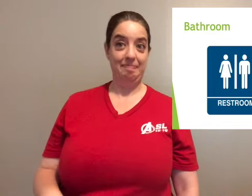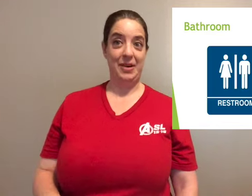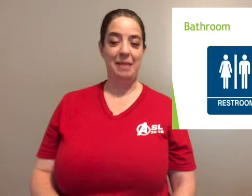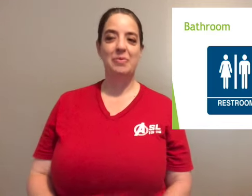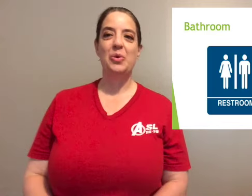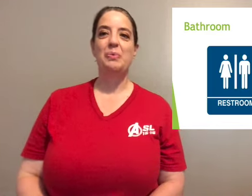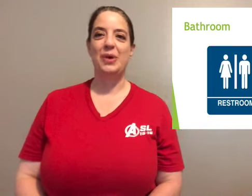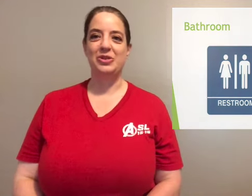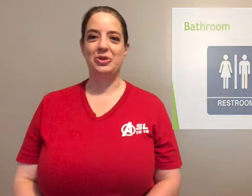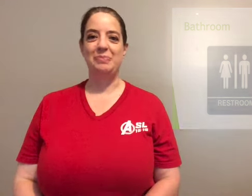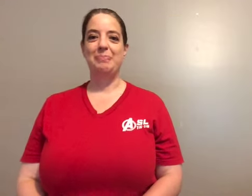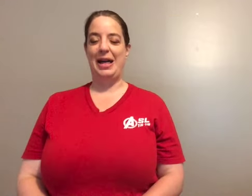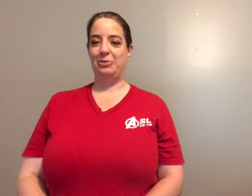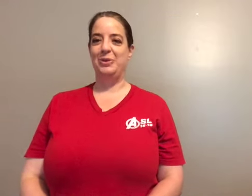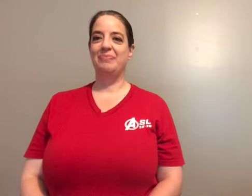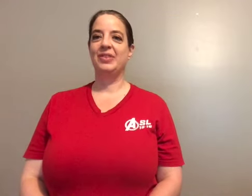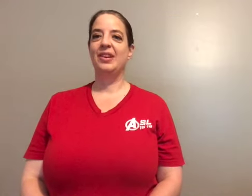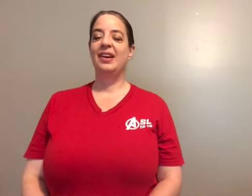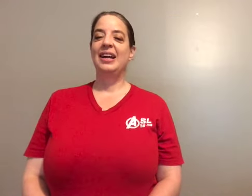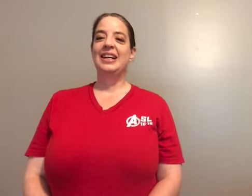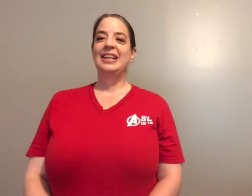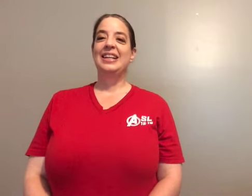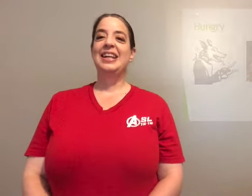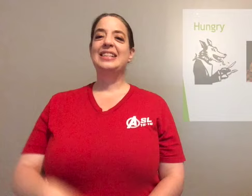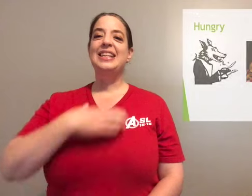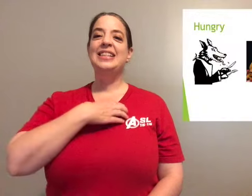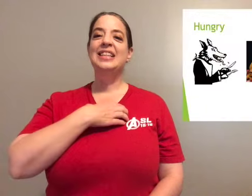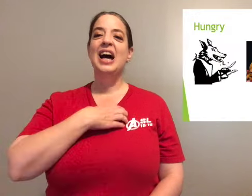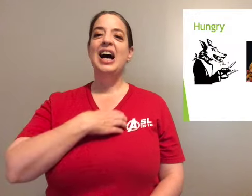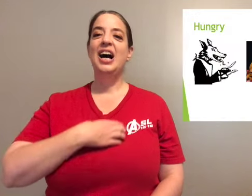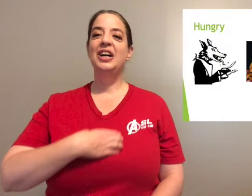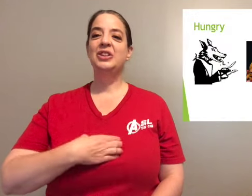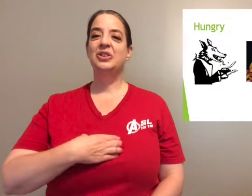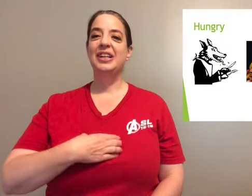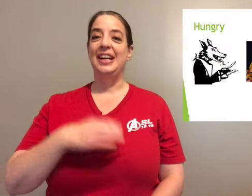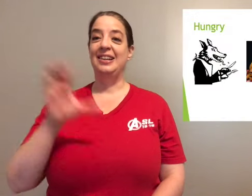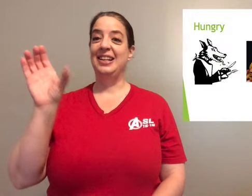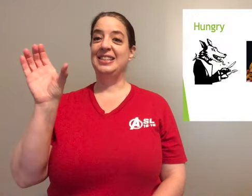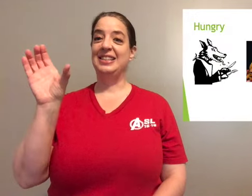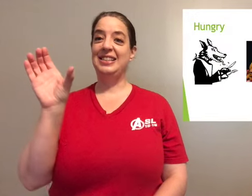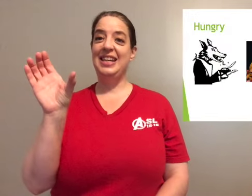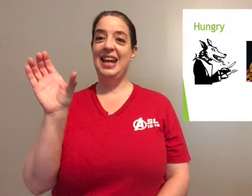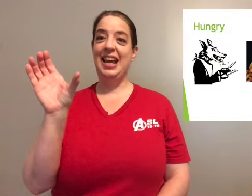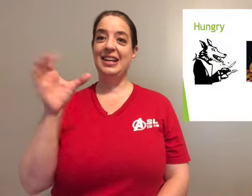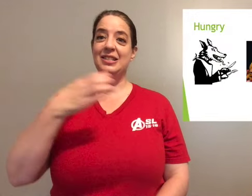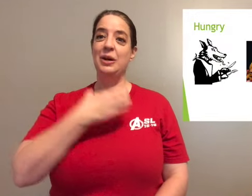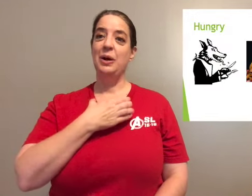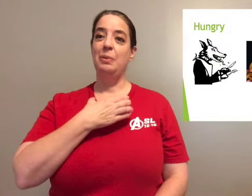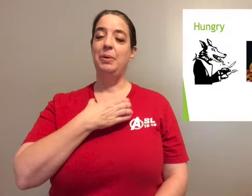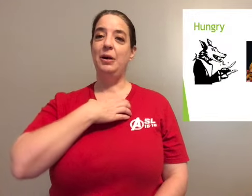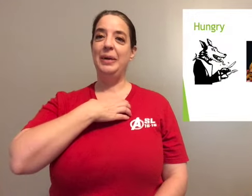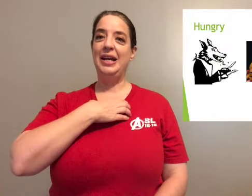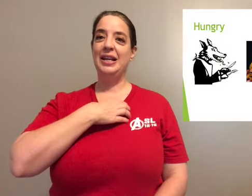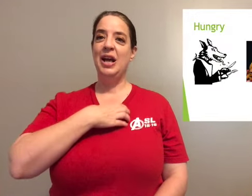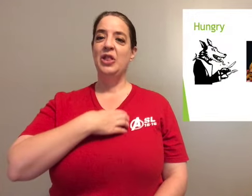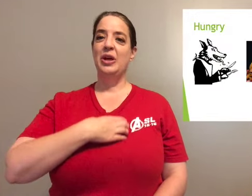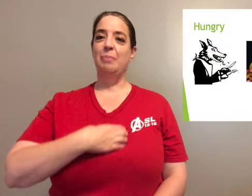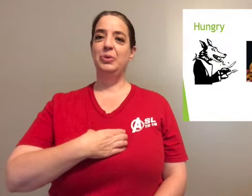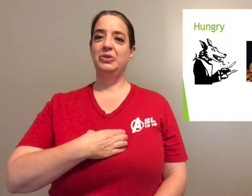okay? Restroom, bathroom. Next is hungry. It's a C hand, palm in, that moves